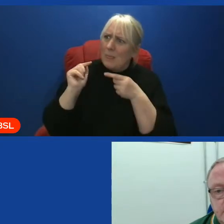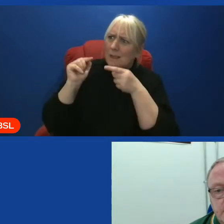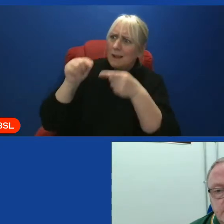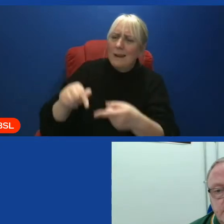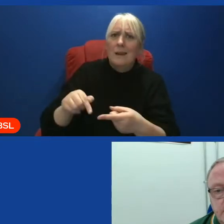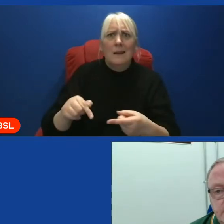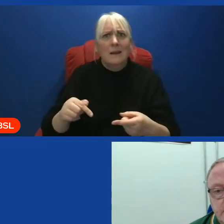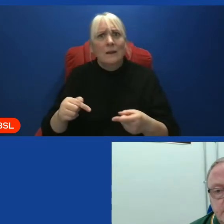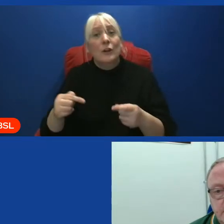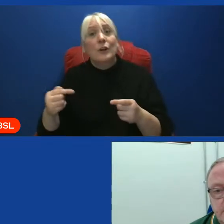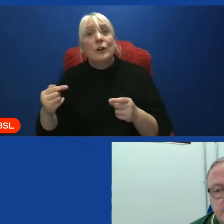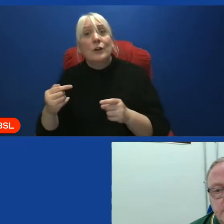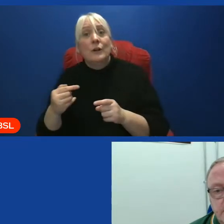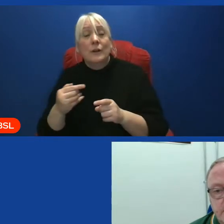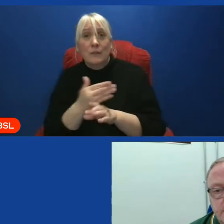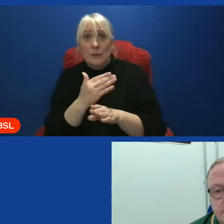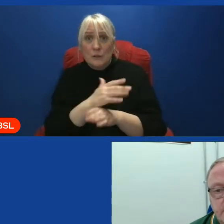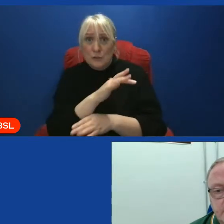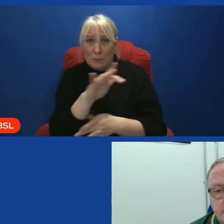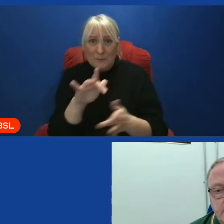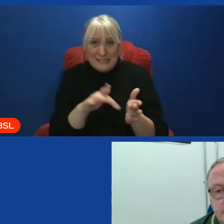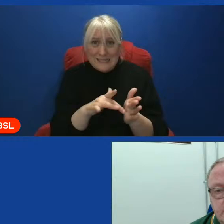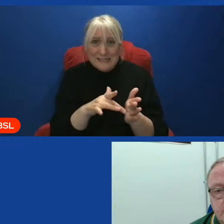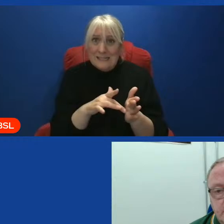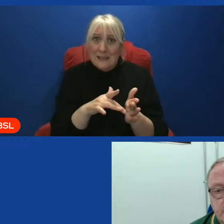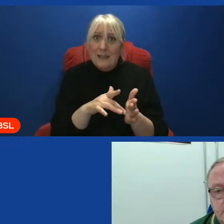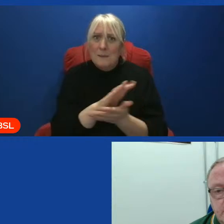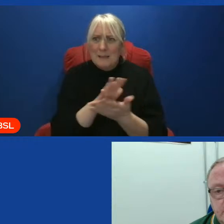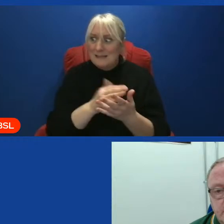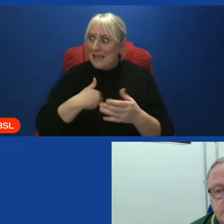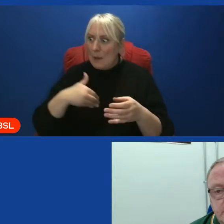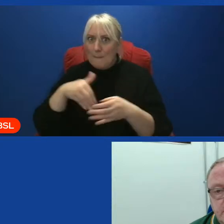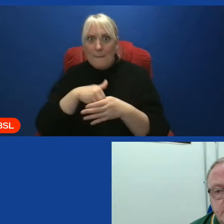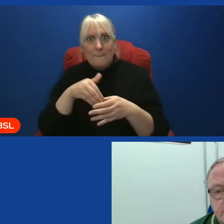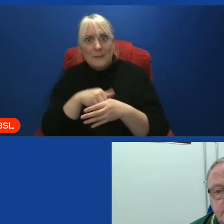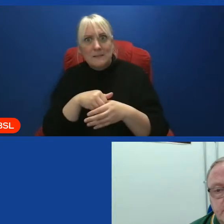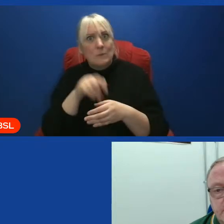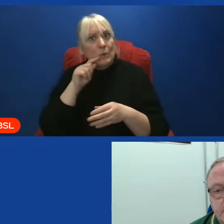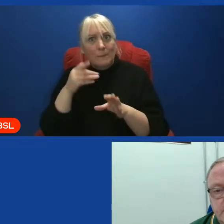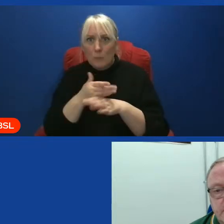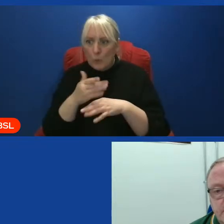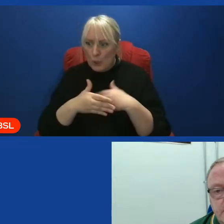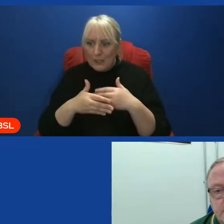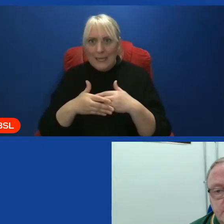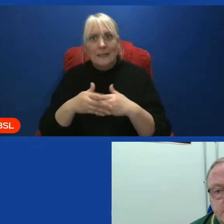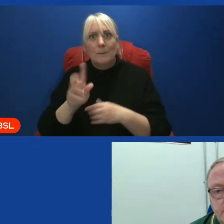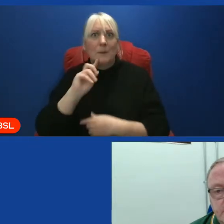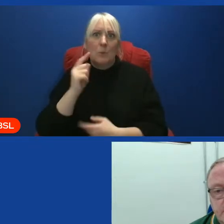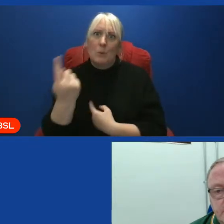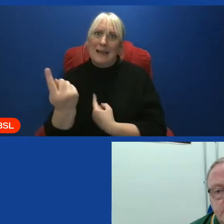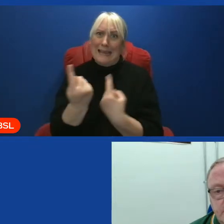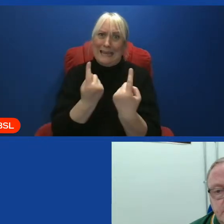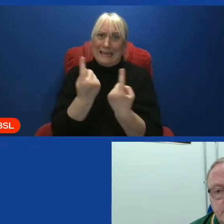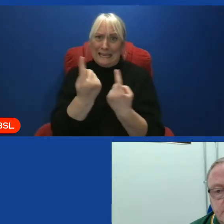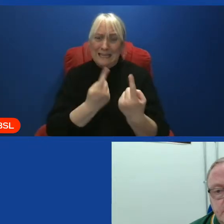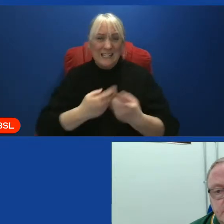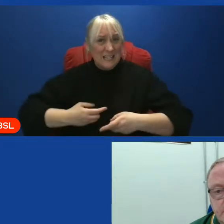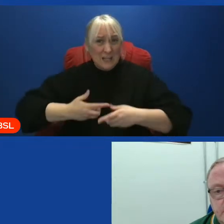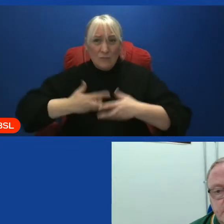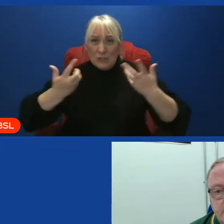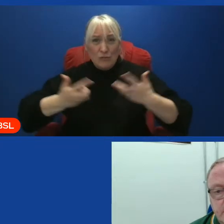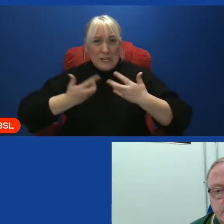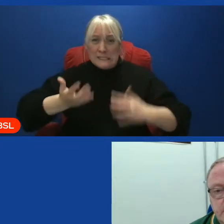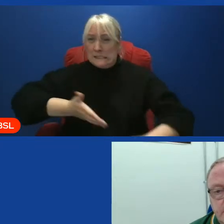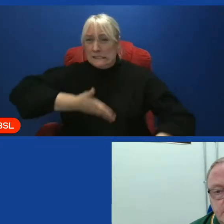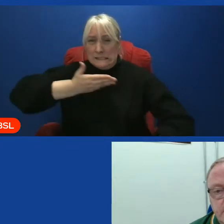front face of the Department for Work and Pensions. So our members will be sitting at their desks with people coming in with their frustrations, and